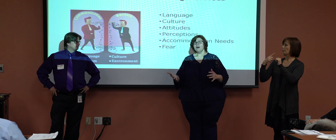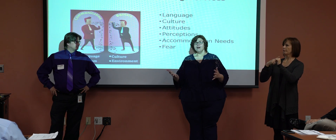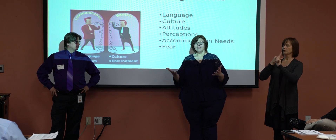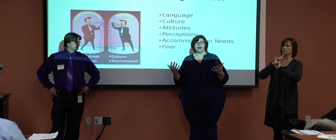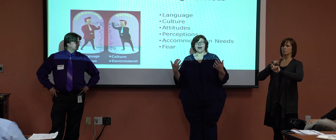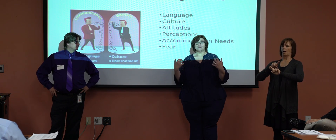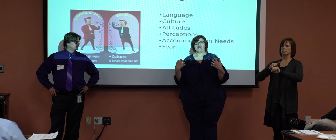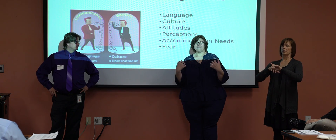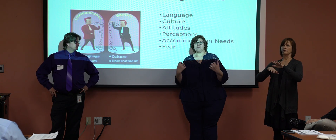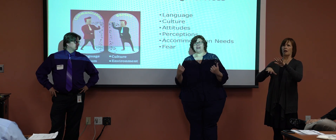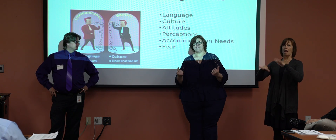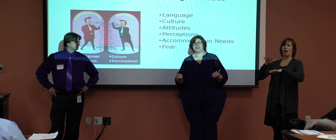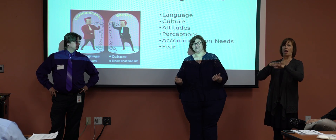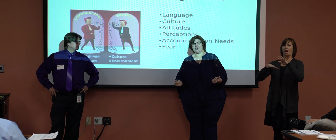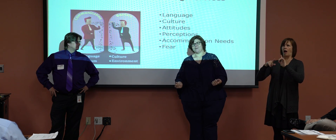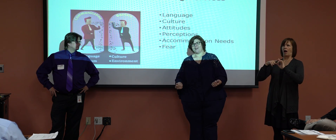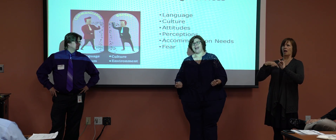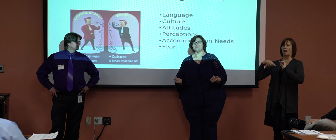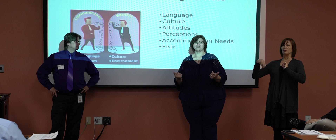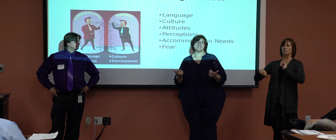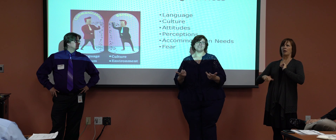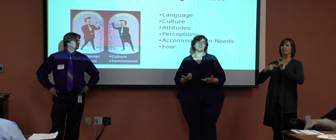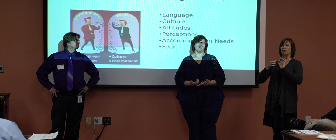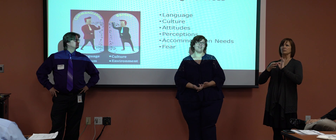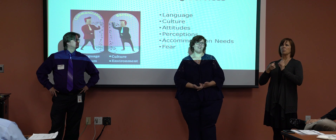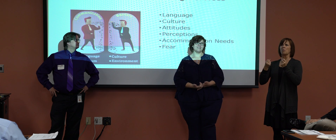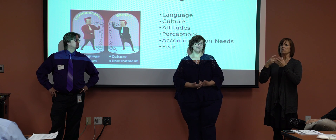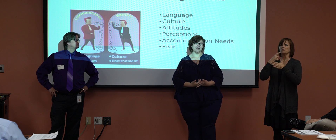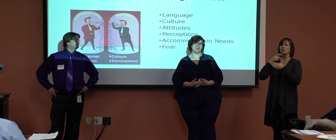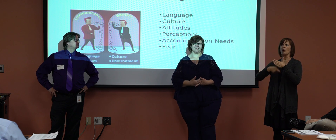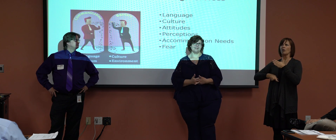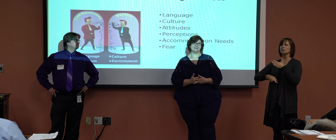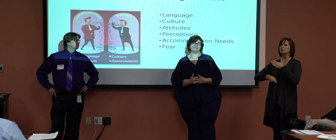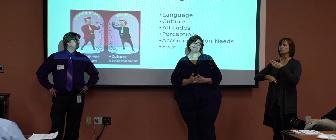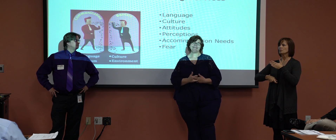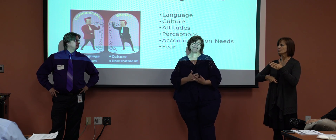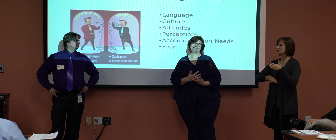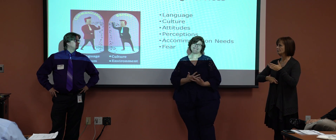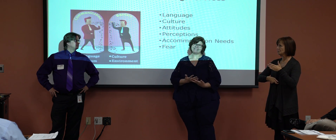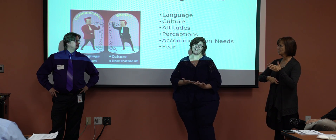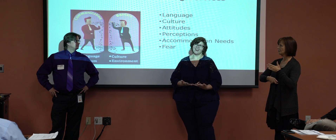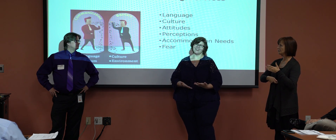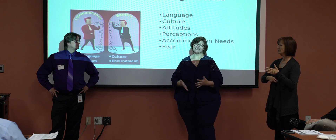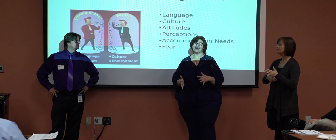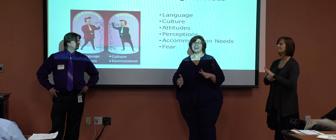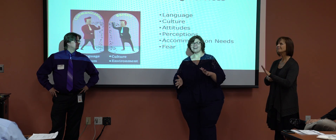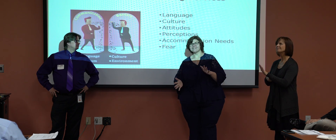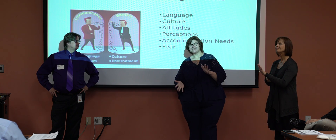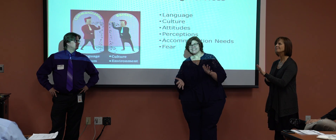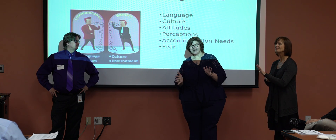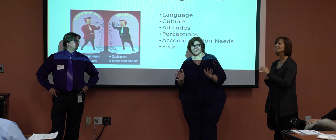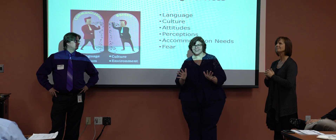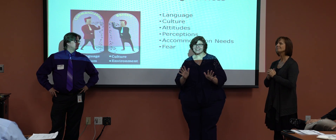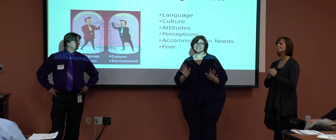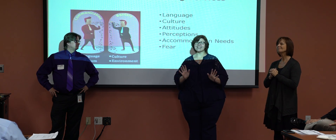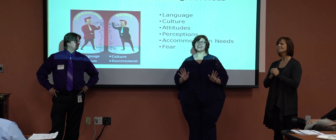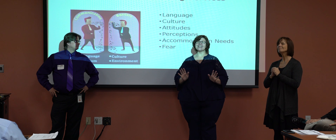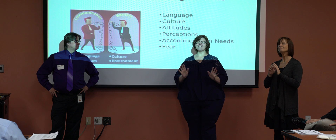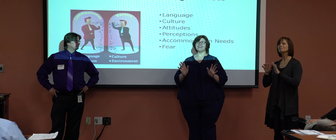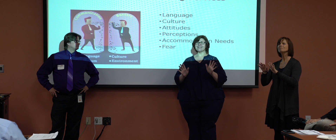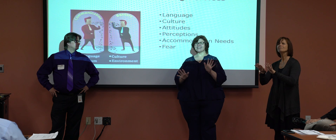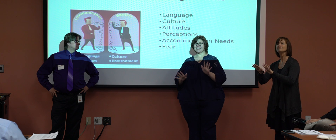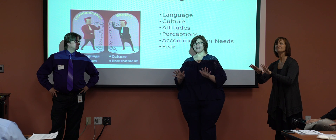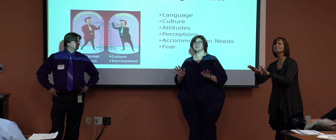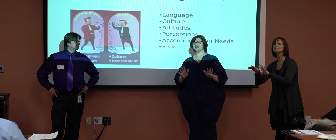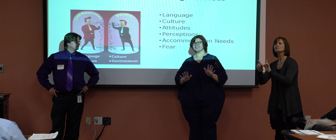is, I'm going to have to pay for an interpreter. How much is this going to cost me? No, let's take